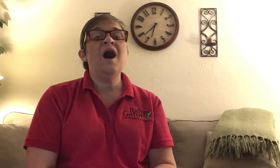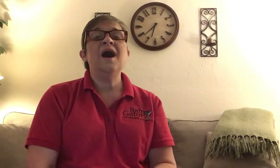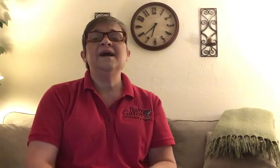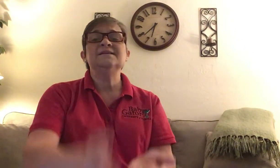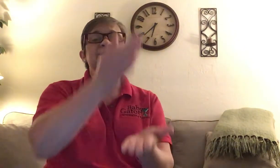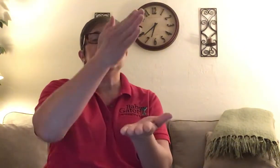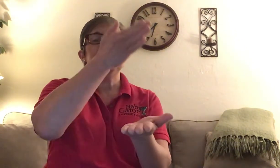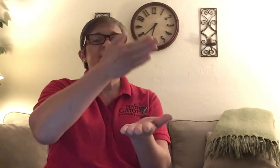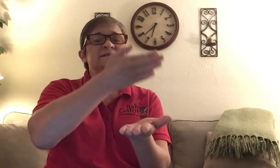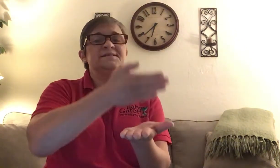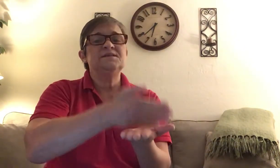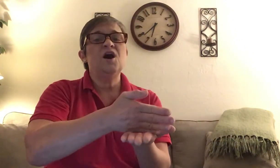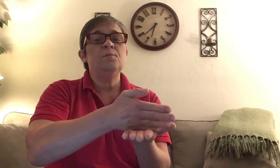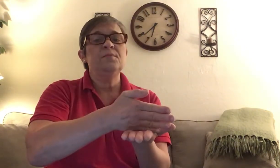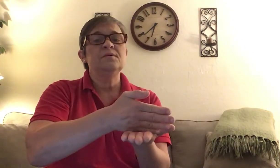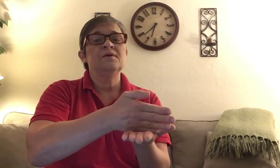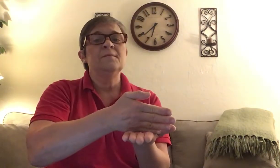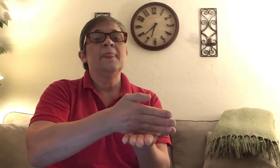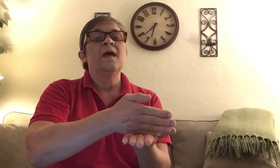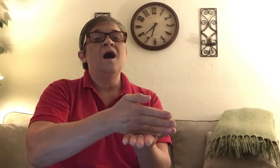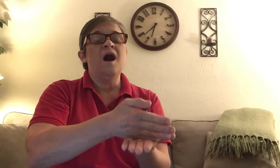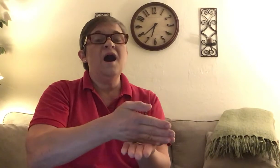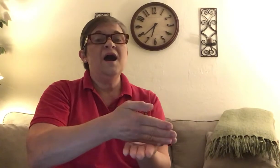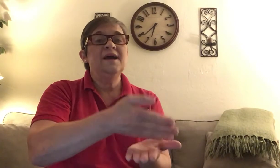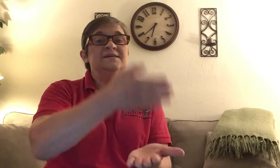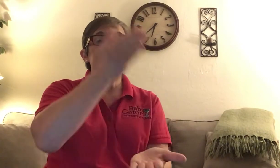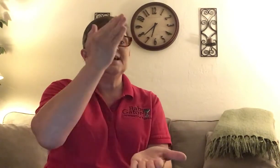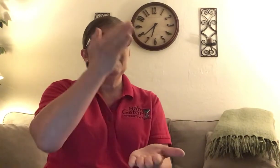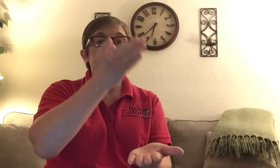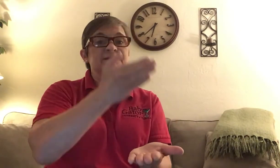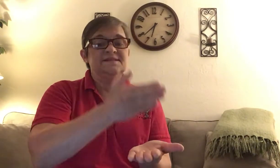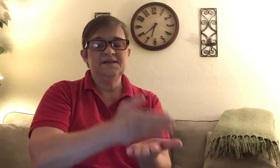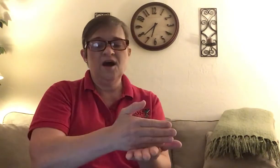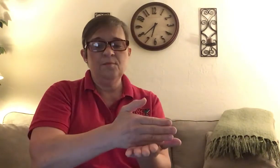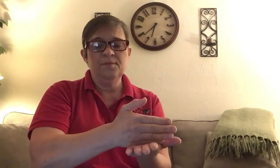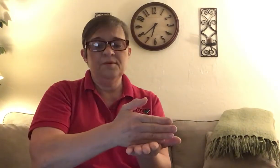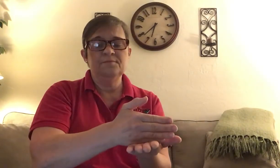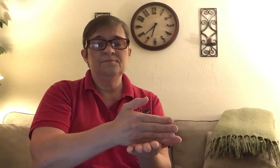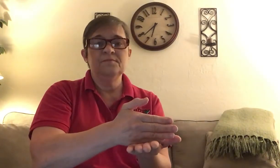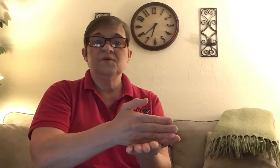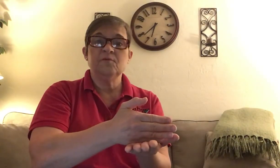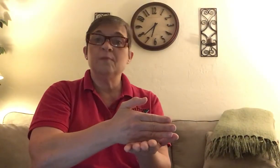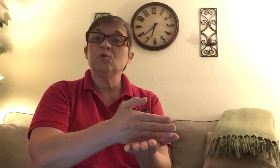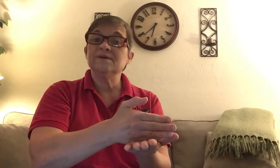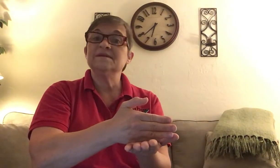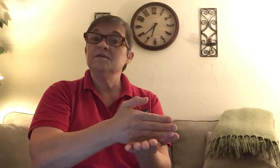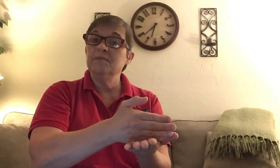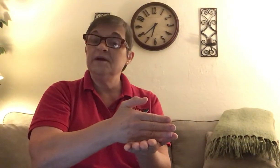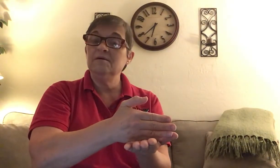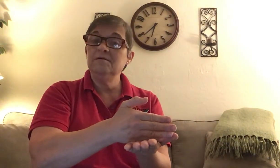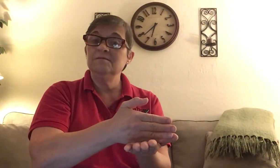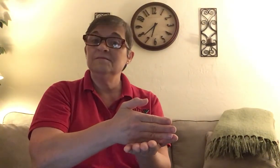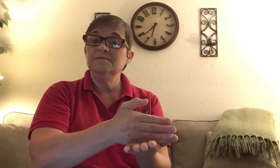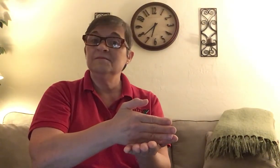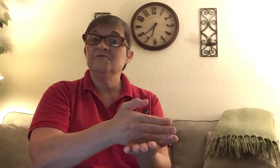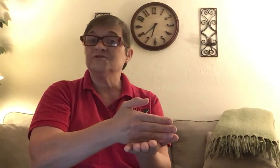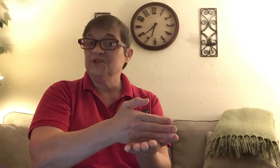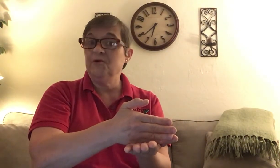I say stop. I say stop. Remember what's in the middle for slow